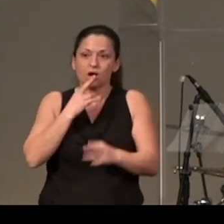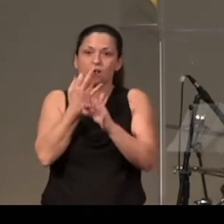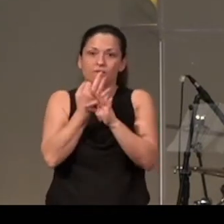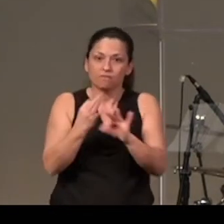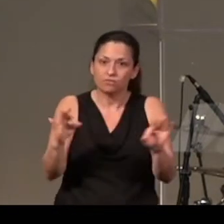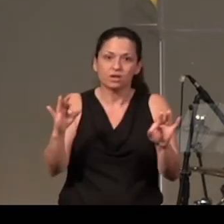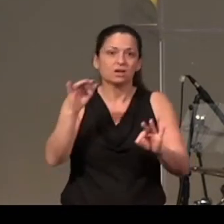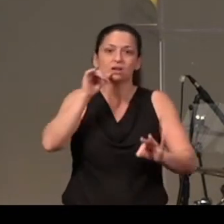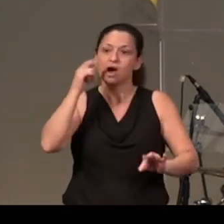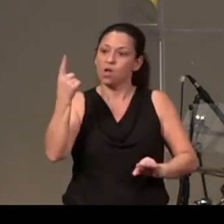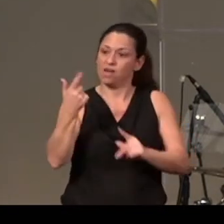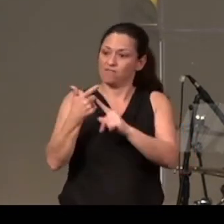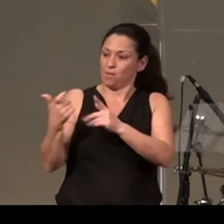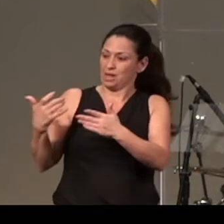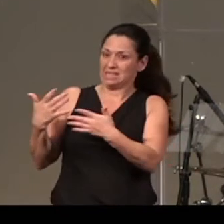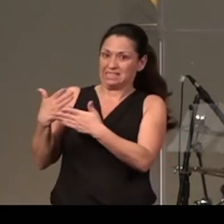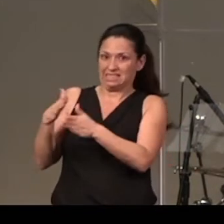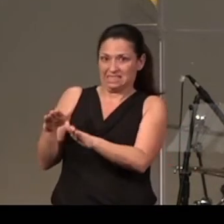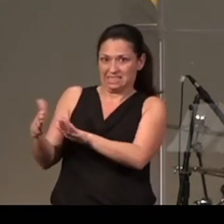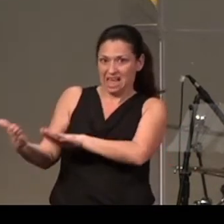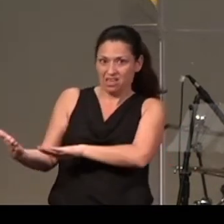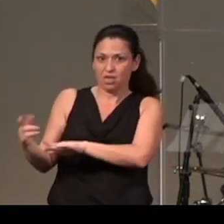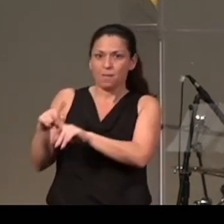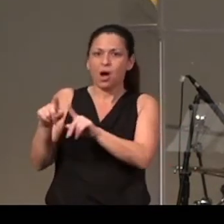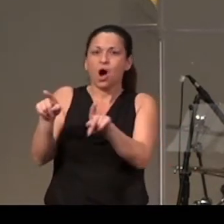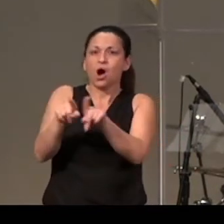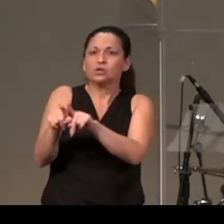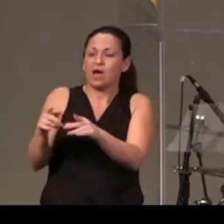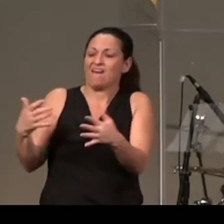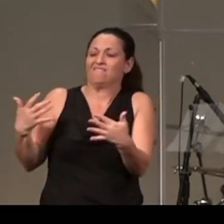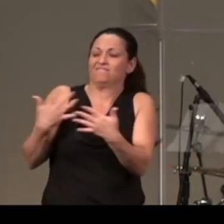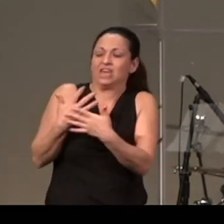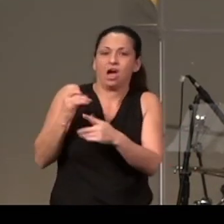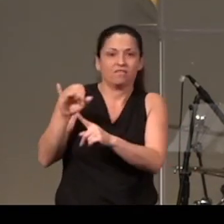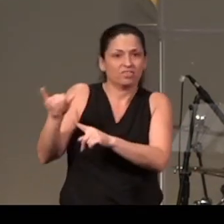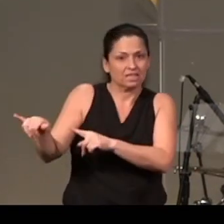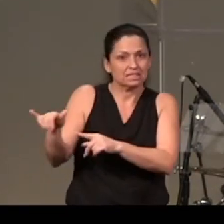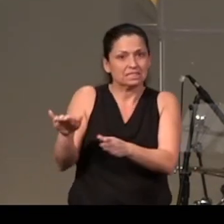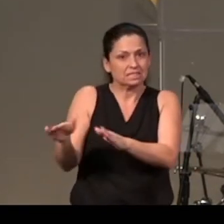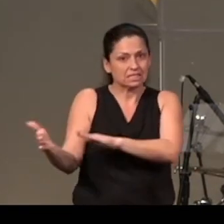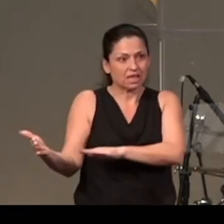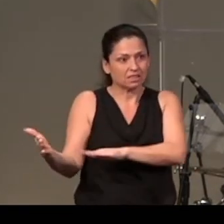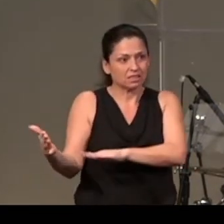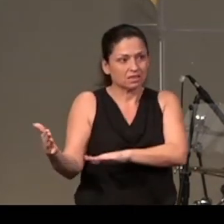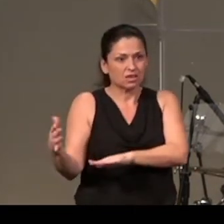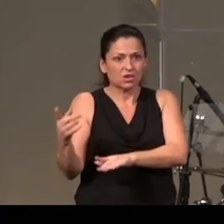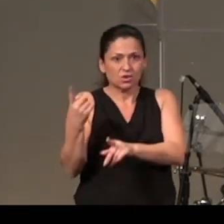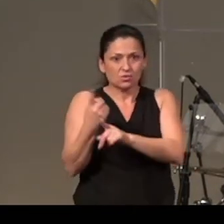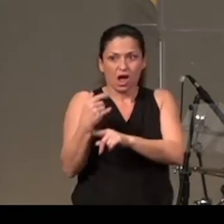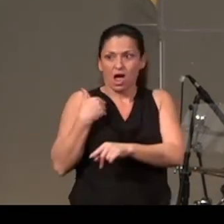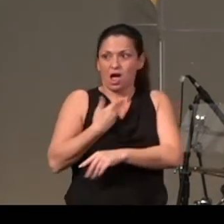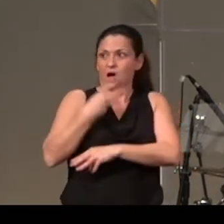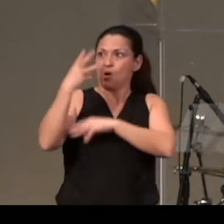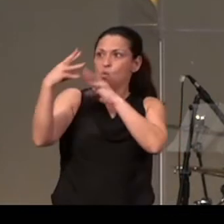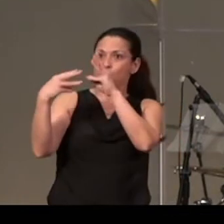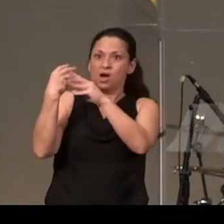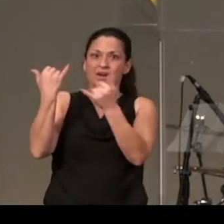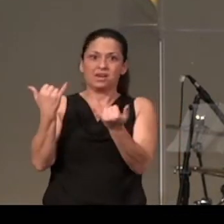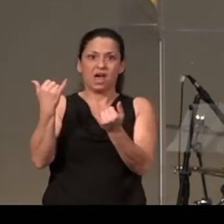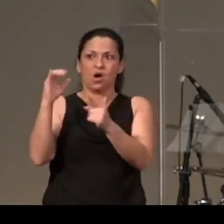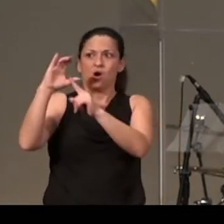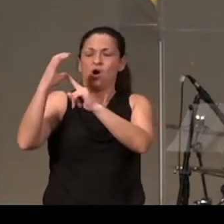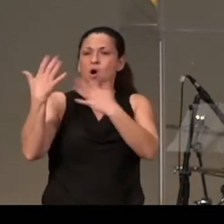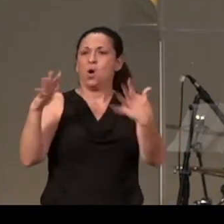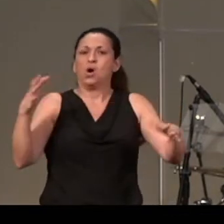the fear of death. Don't we live in a culture petrified? And the world says, drink and forget. And we say,